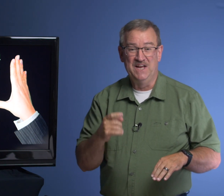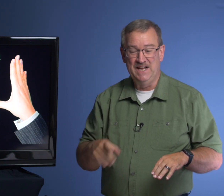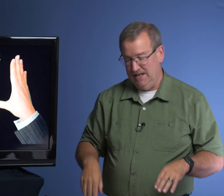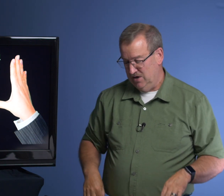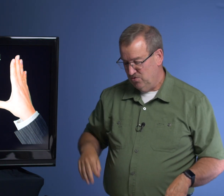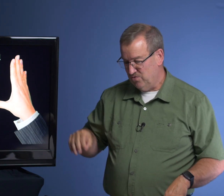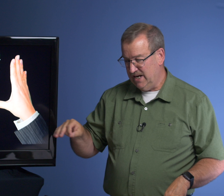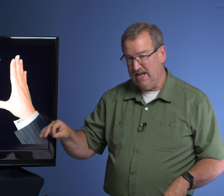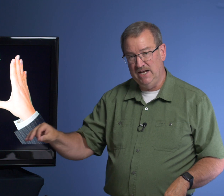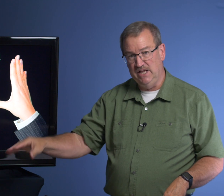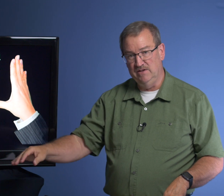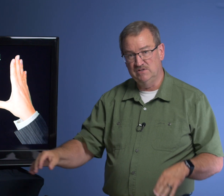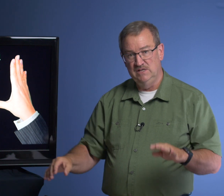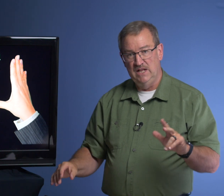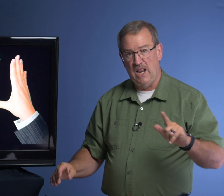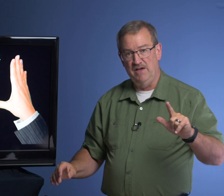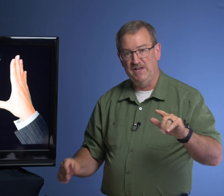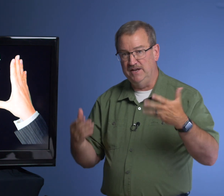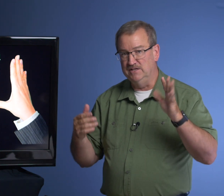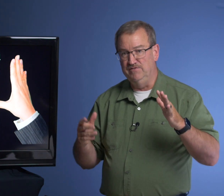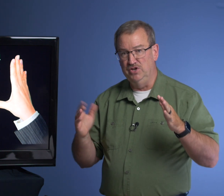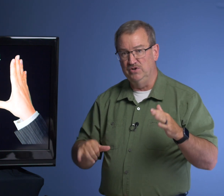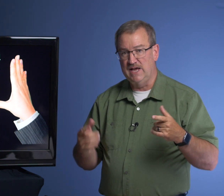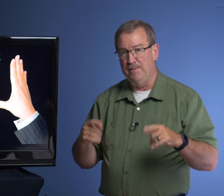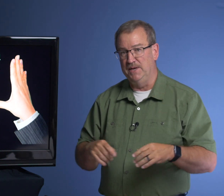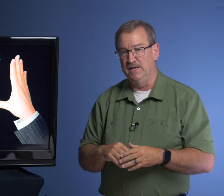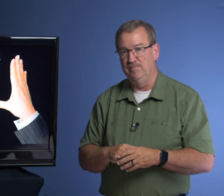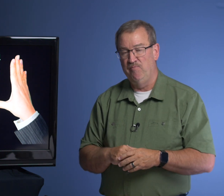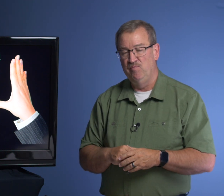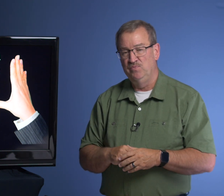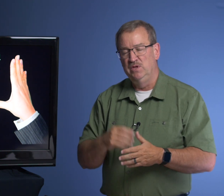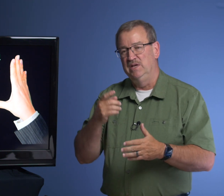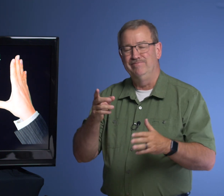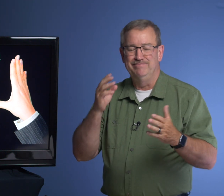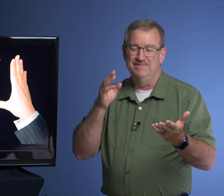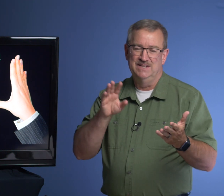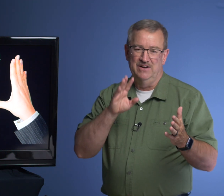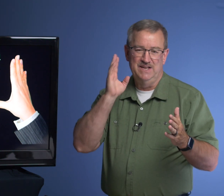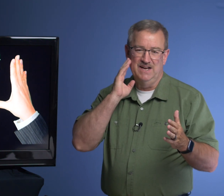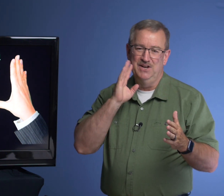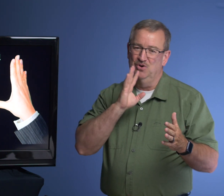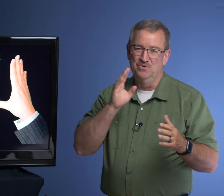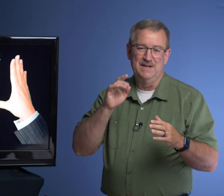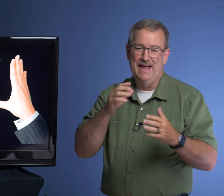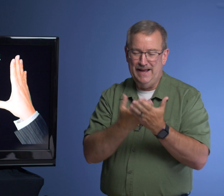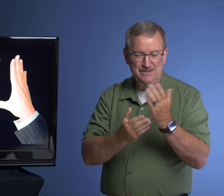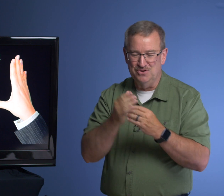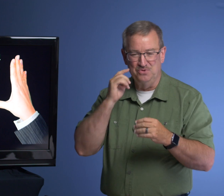it? Right hand gives, left hand doesn't even know it's happening. Now, I know hands don't think,